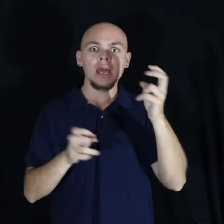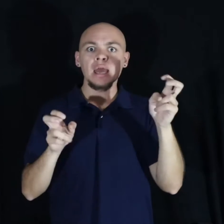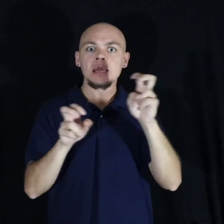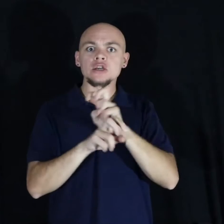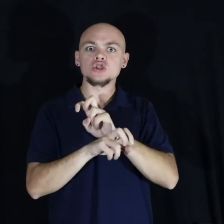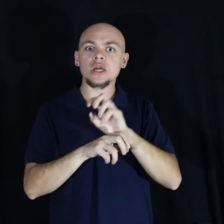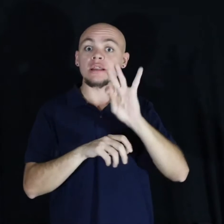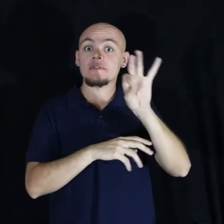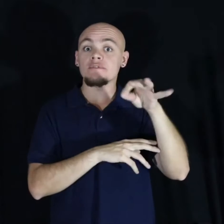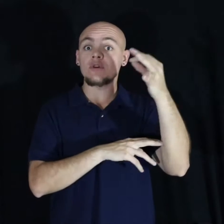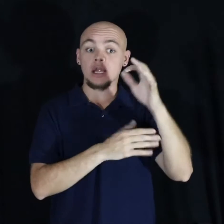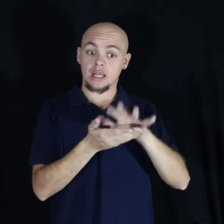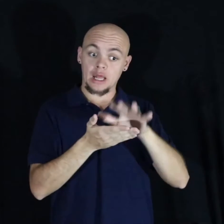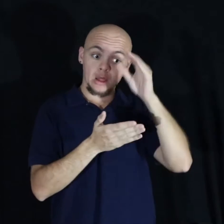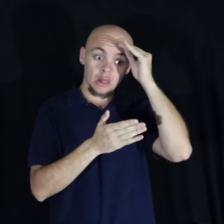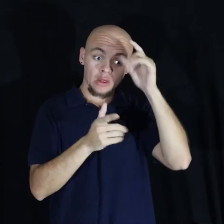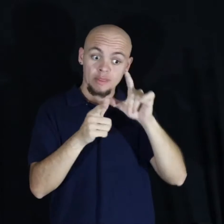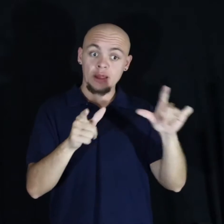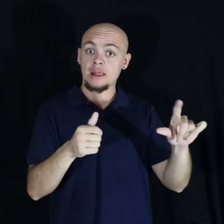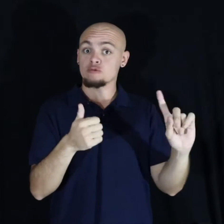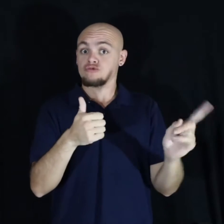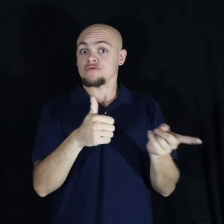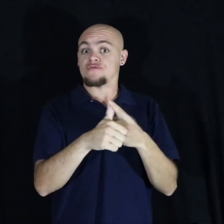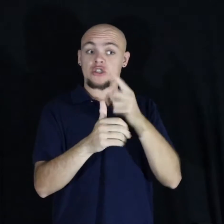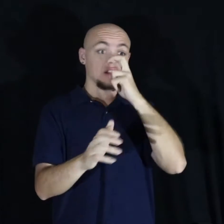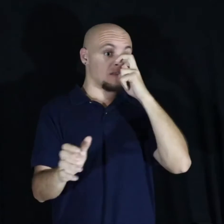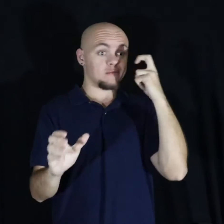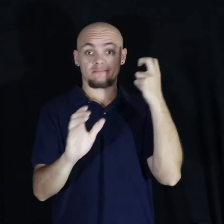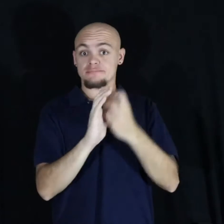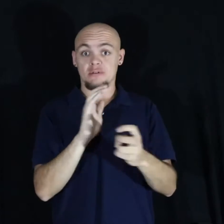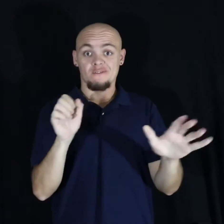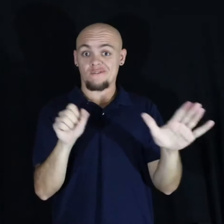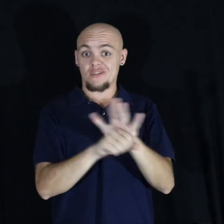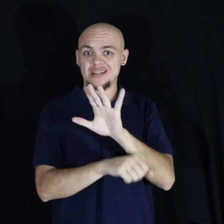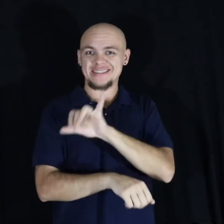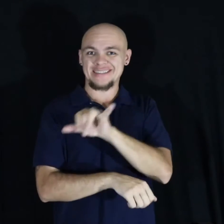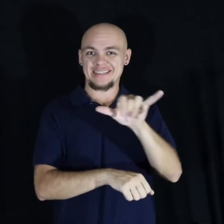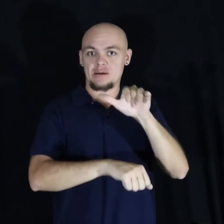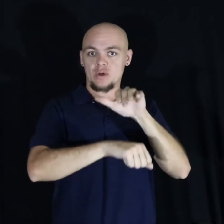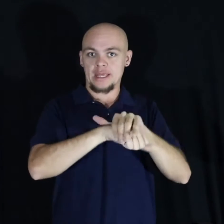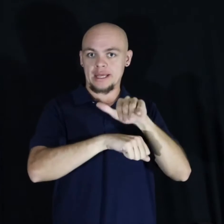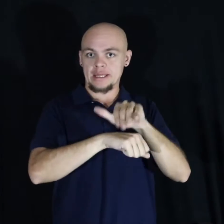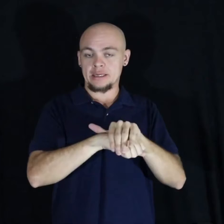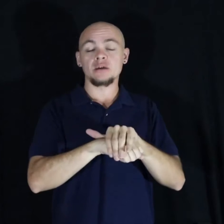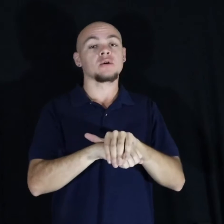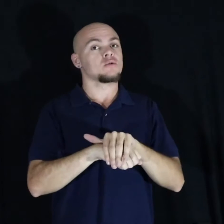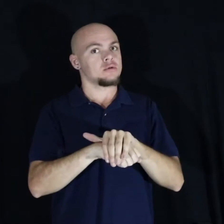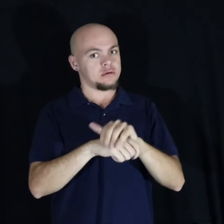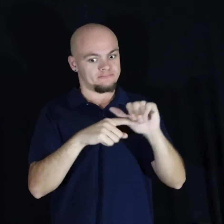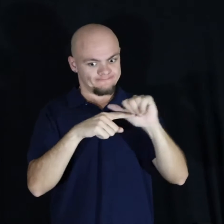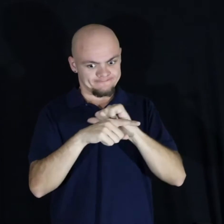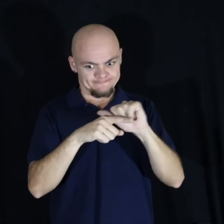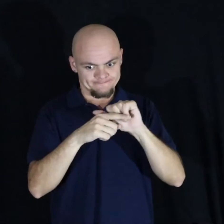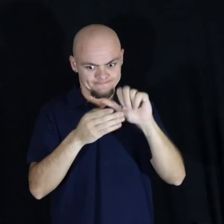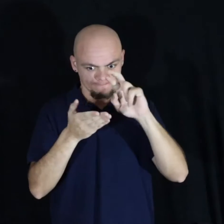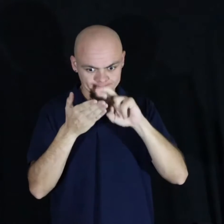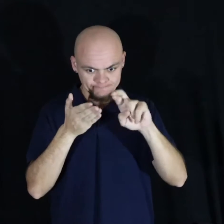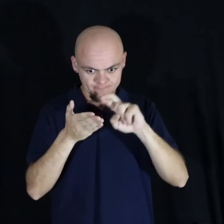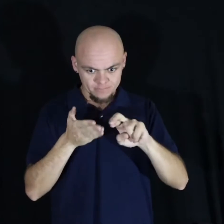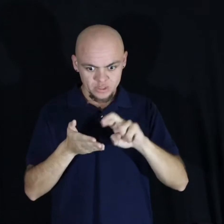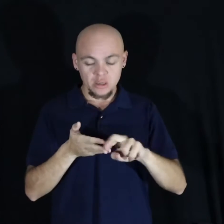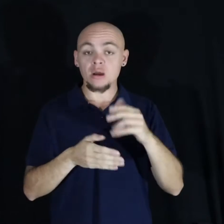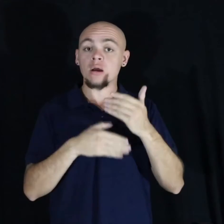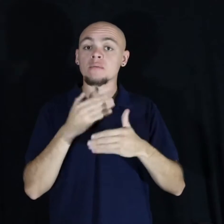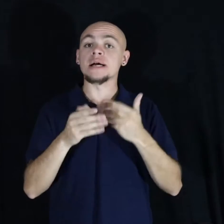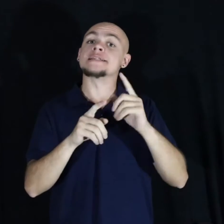France to learn the language firsthand, as had been the case when learning English. After an equally rigorous investigation process, I